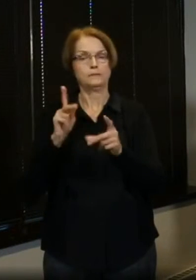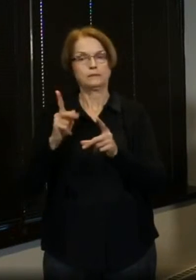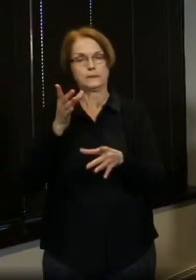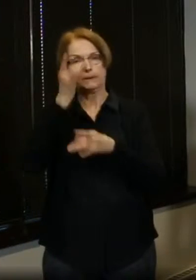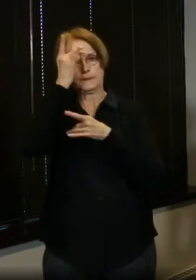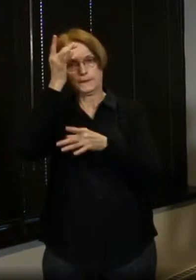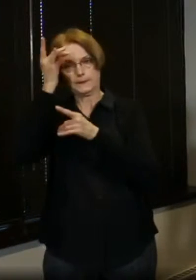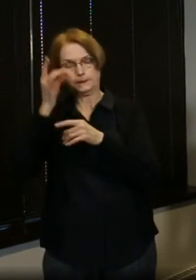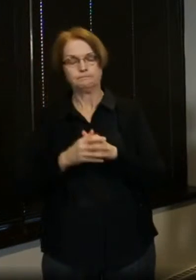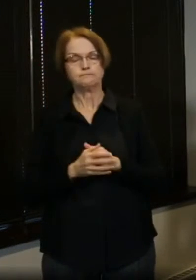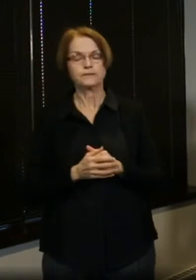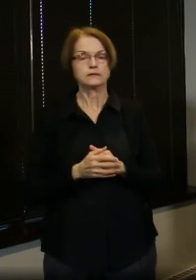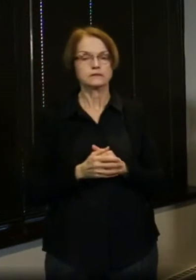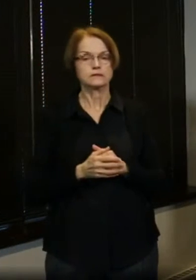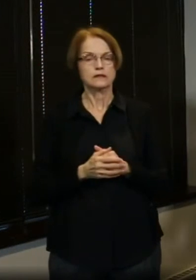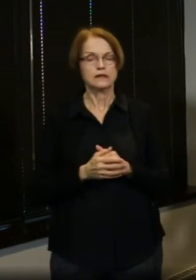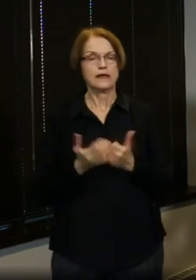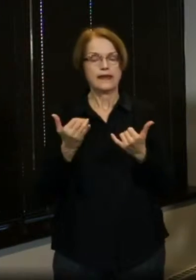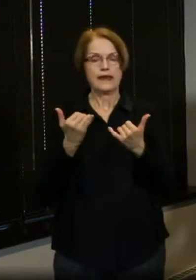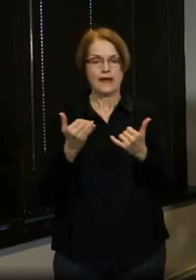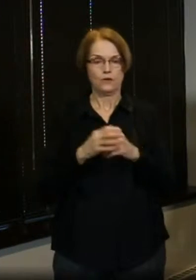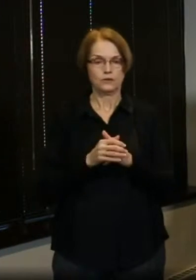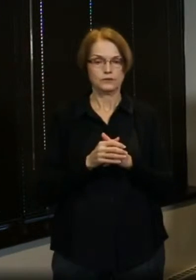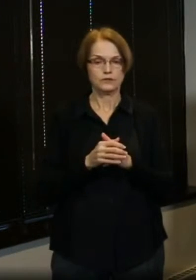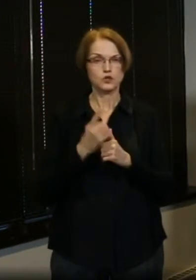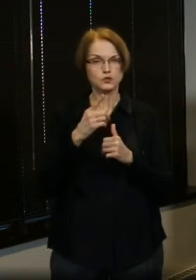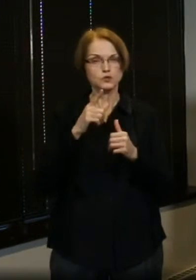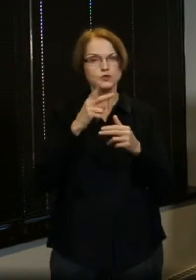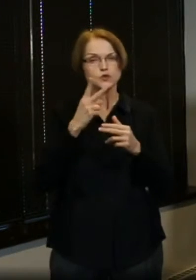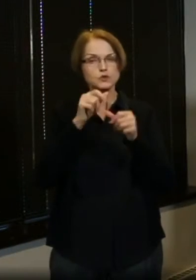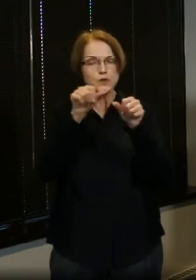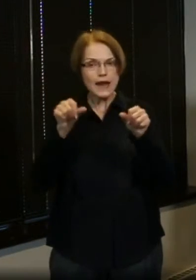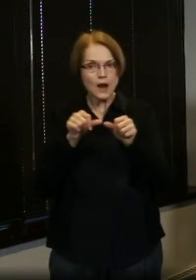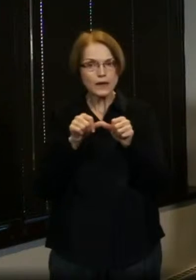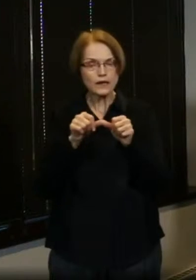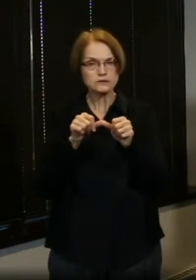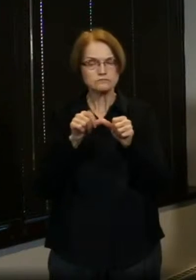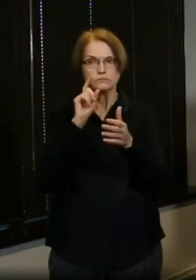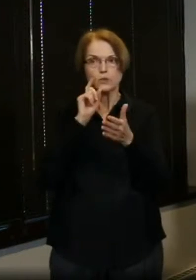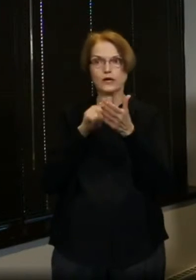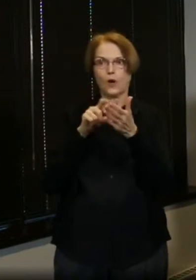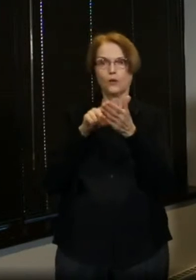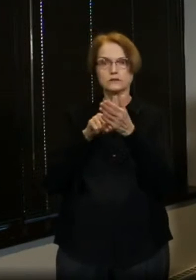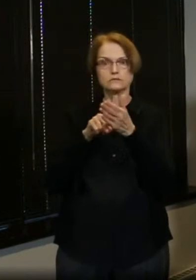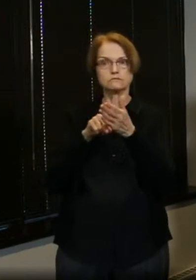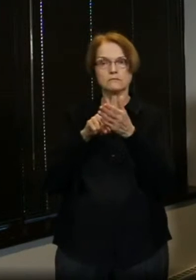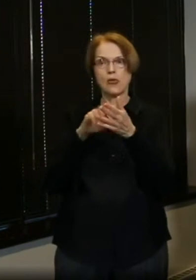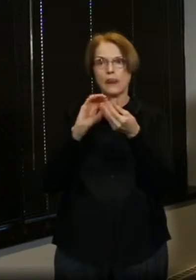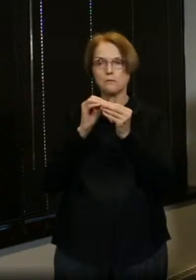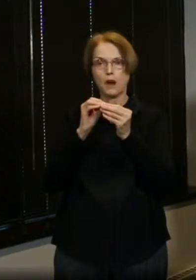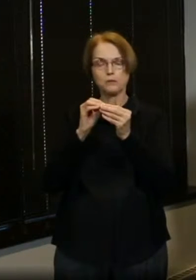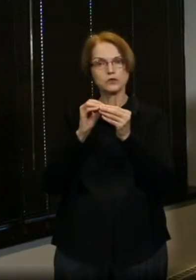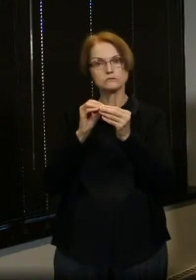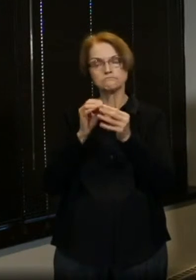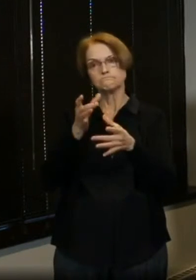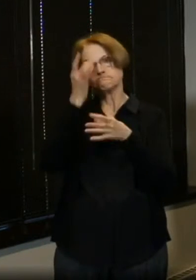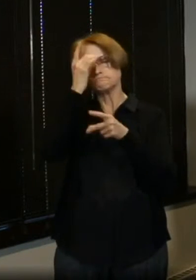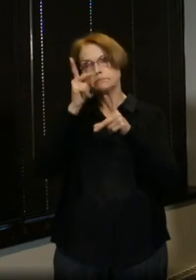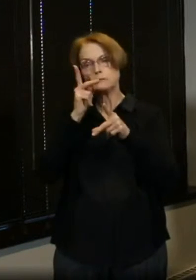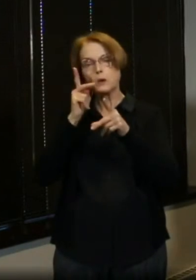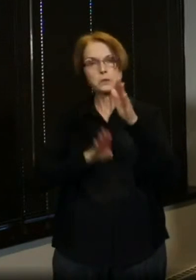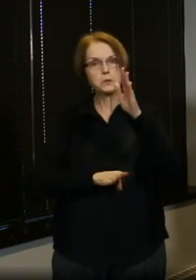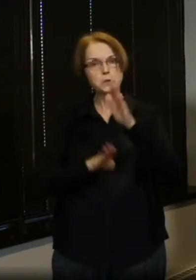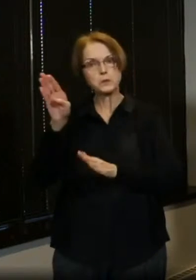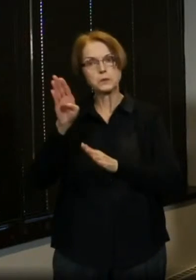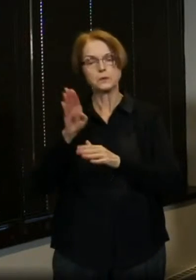And then just pointing out a couple of highlighted areas where we saw some significant growth in cases week over week. The